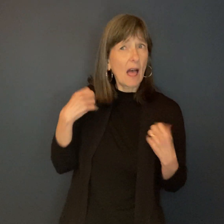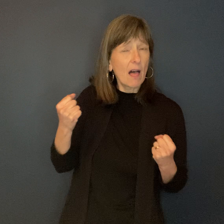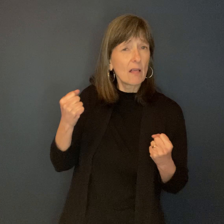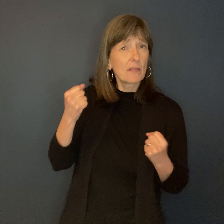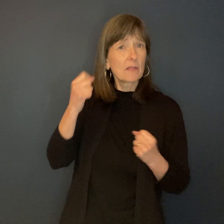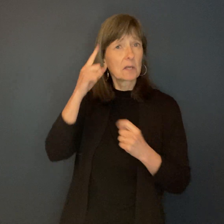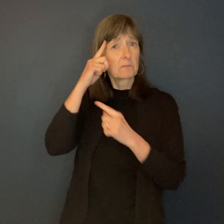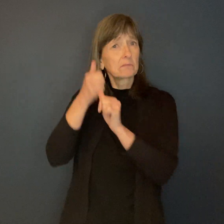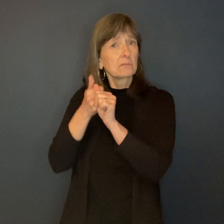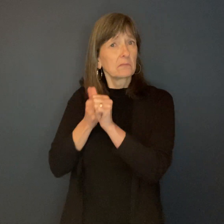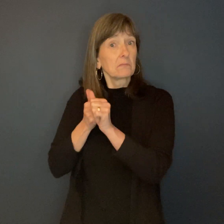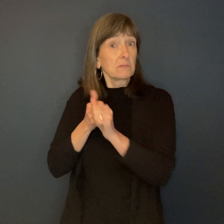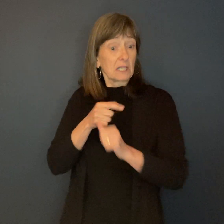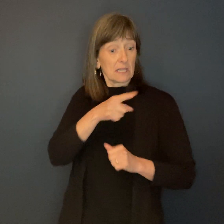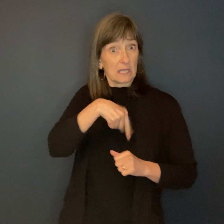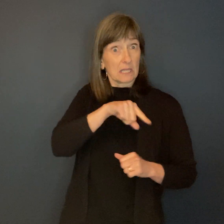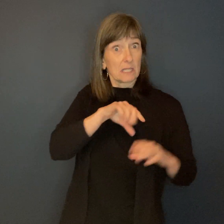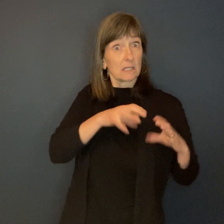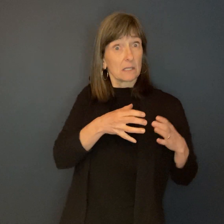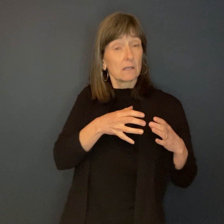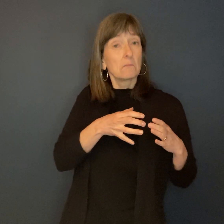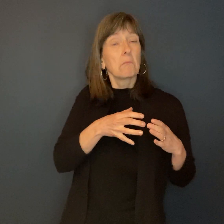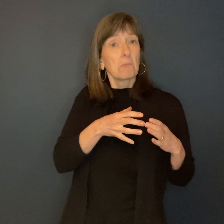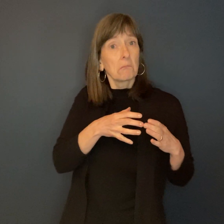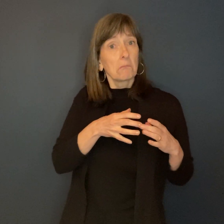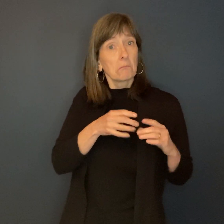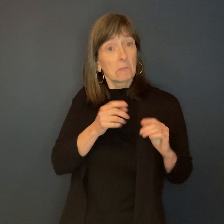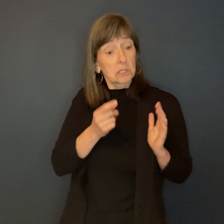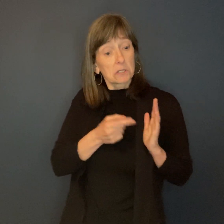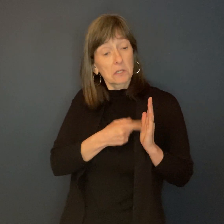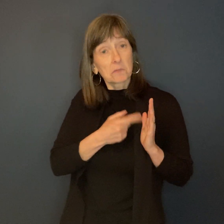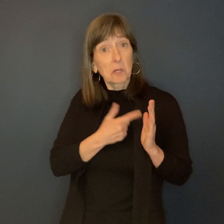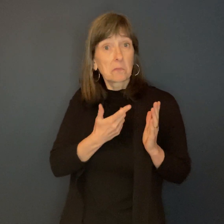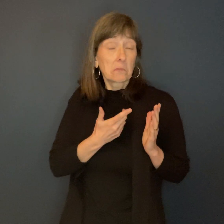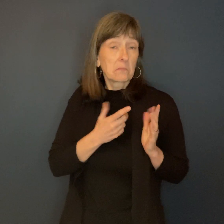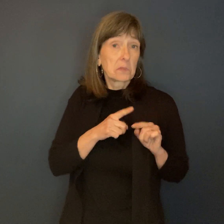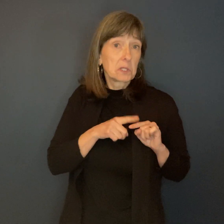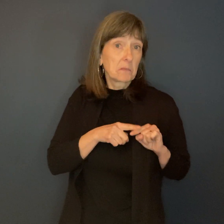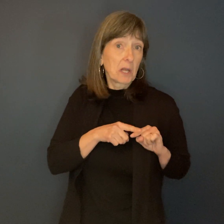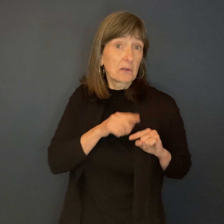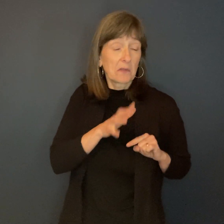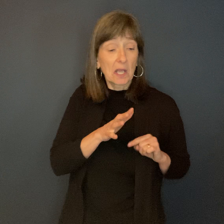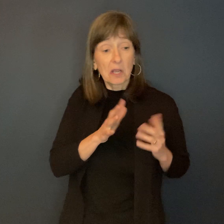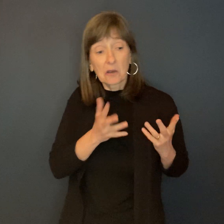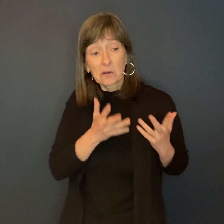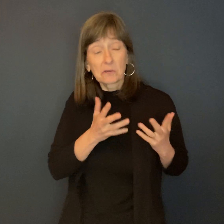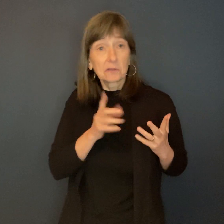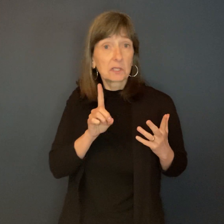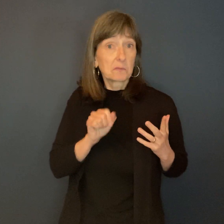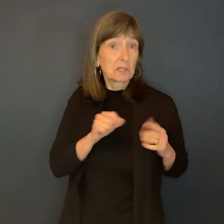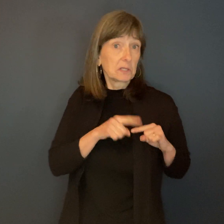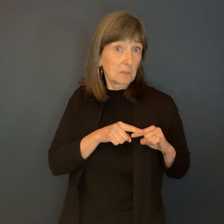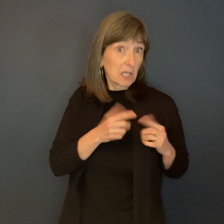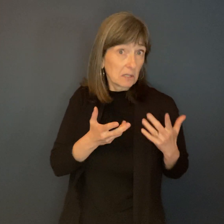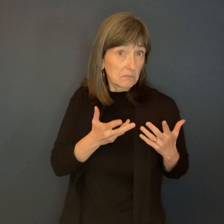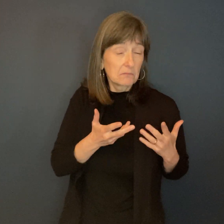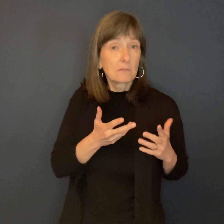whatever could sometimes be, depending on the level of severity of disability, could be